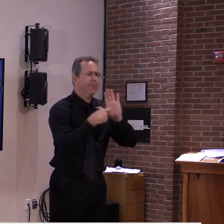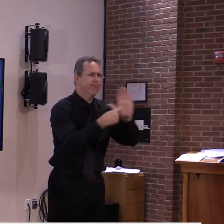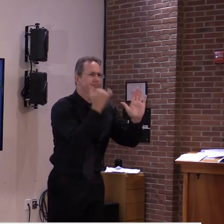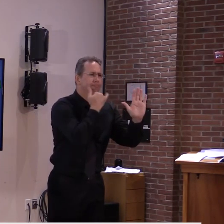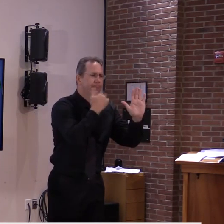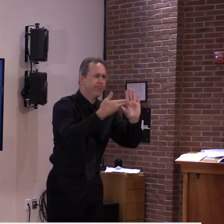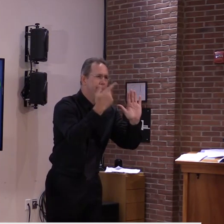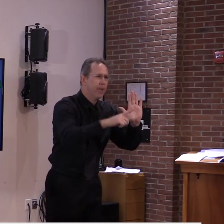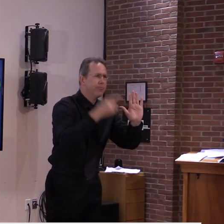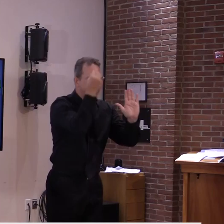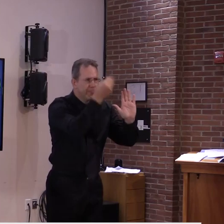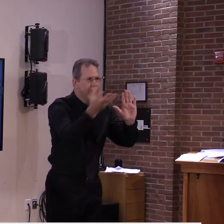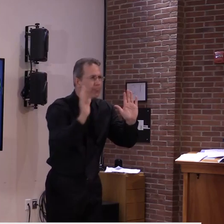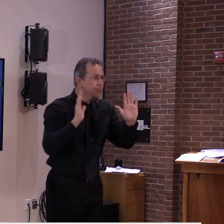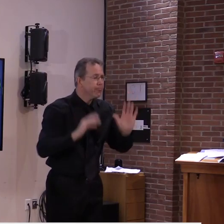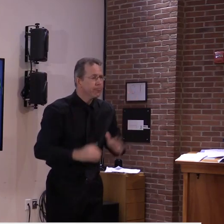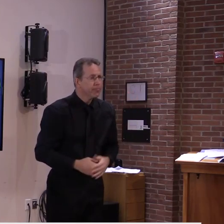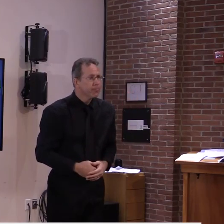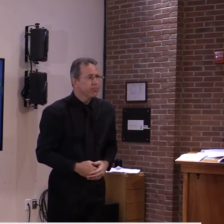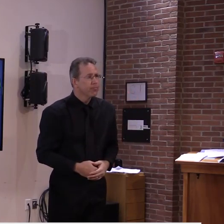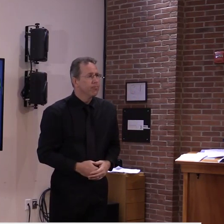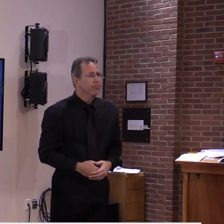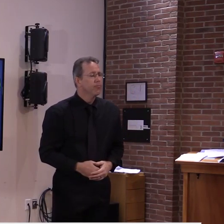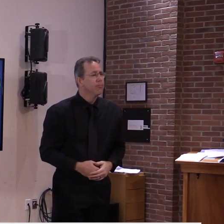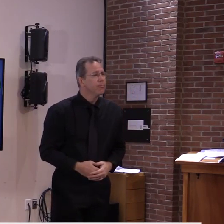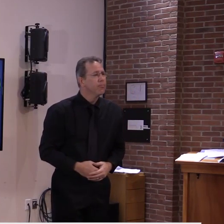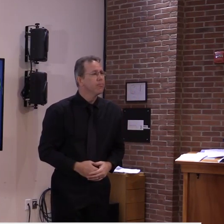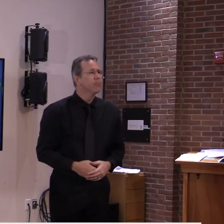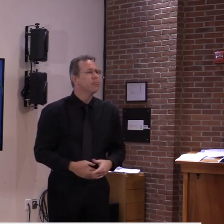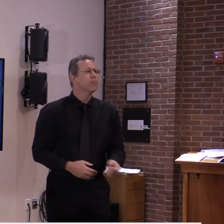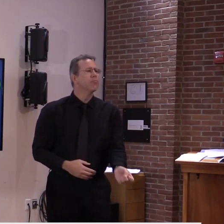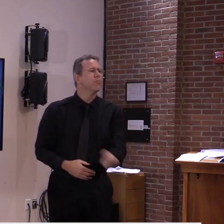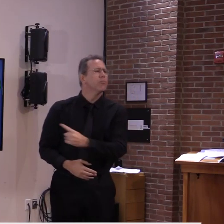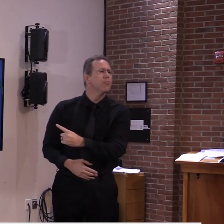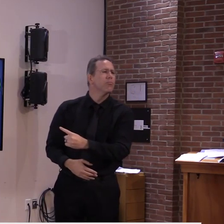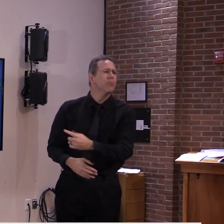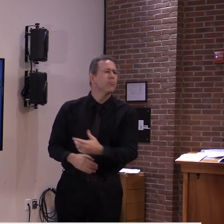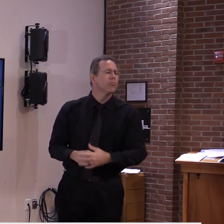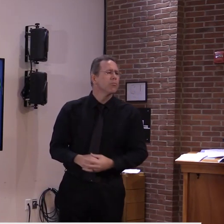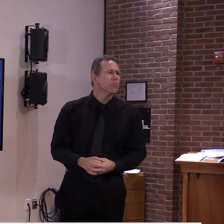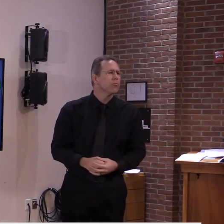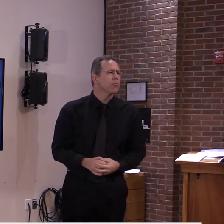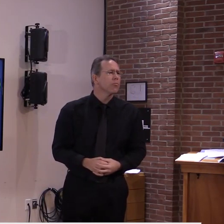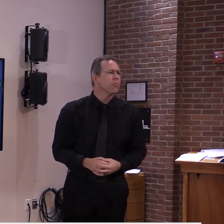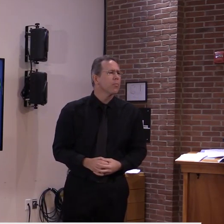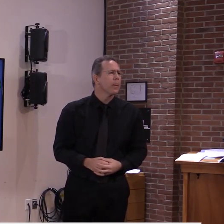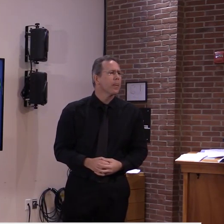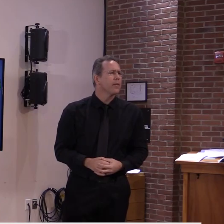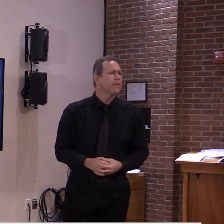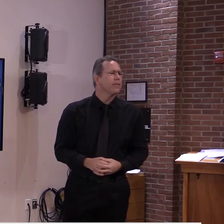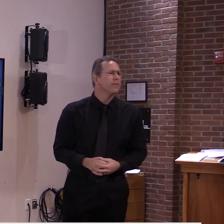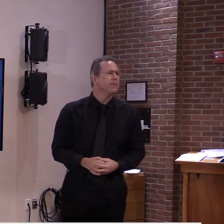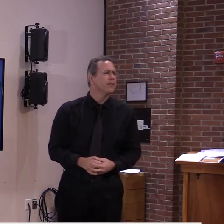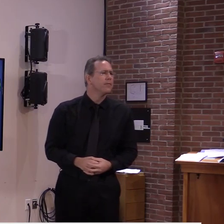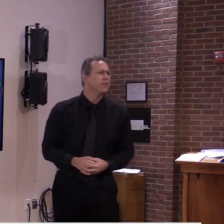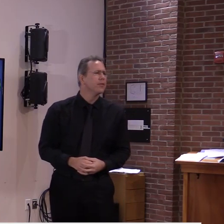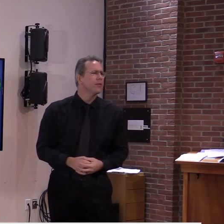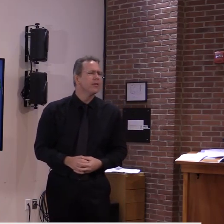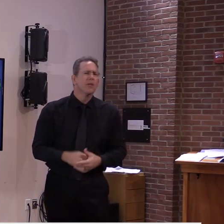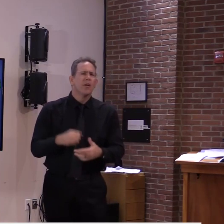What supports are available to state employees who might be feeling run down or burned out after months of going through this? Yeah, we